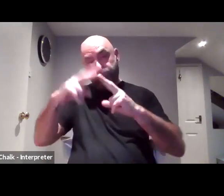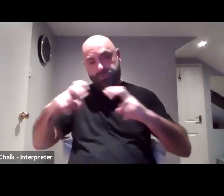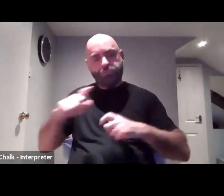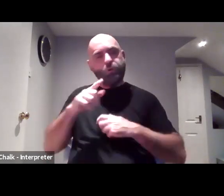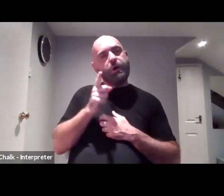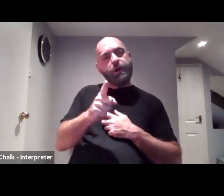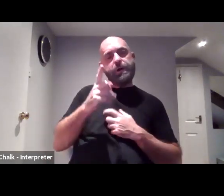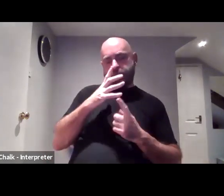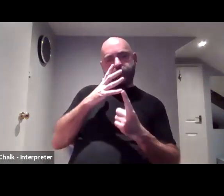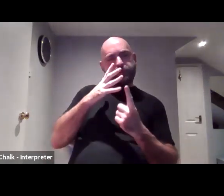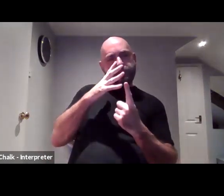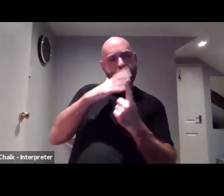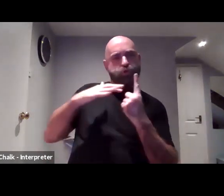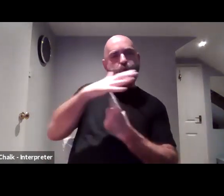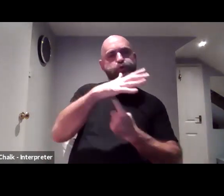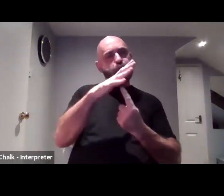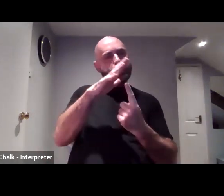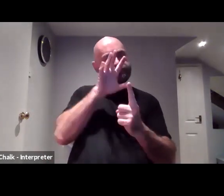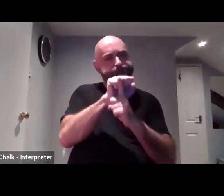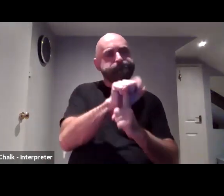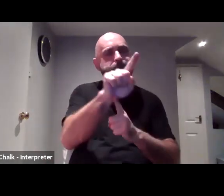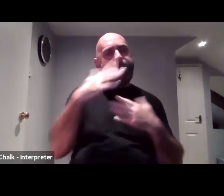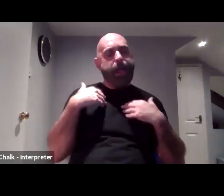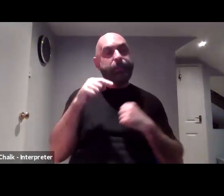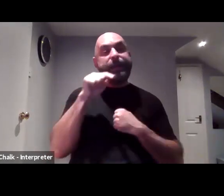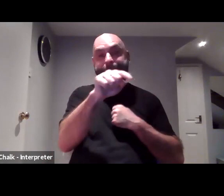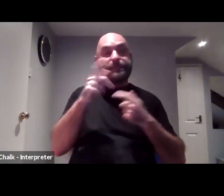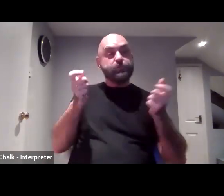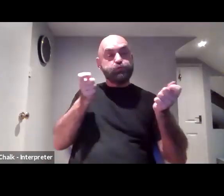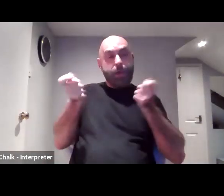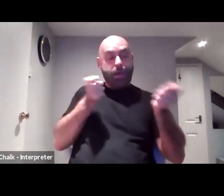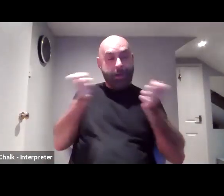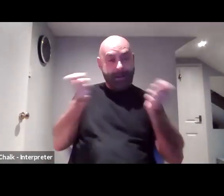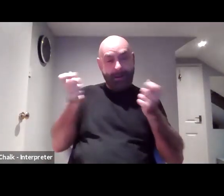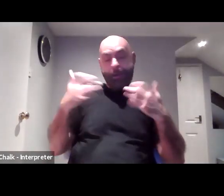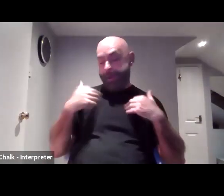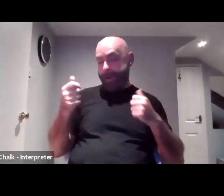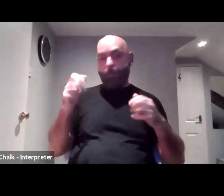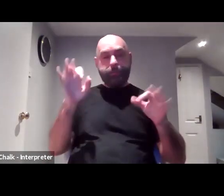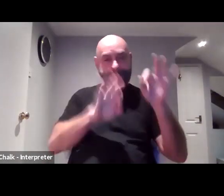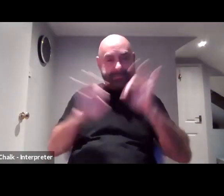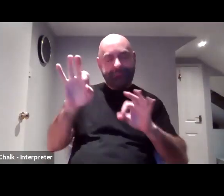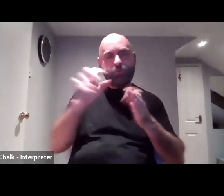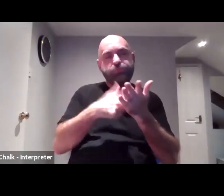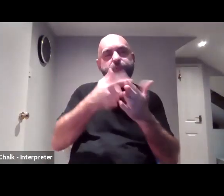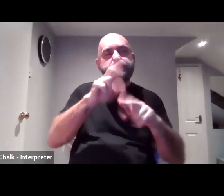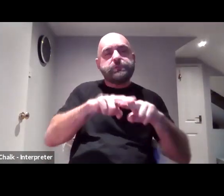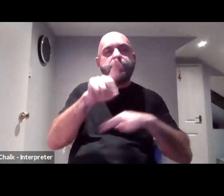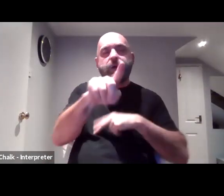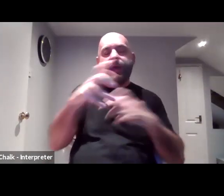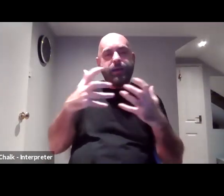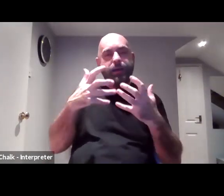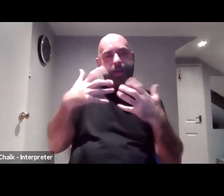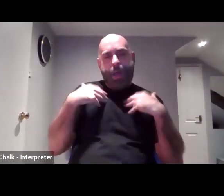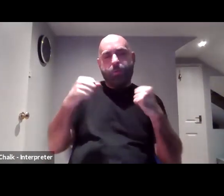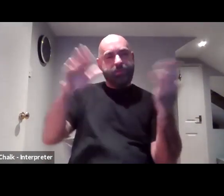social determinants of health. He chairs the Department of Health Scientific Reference Group on tackling health